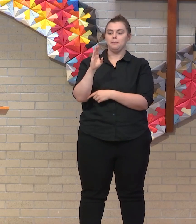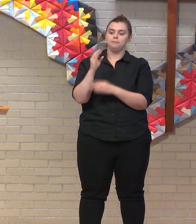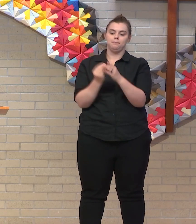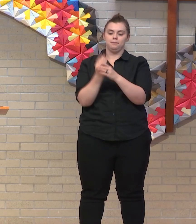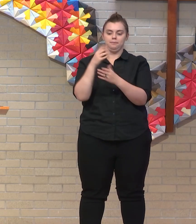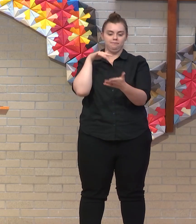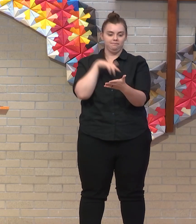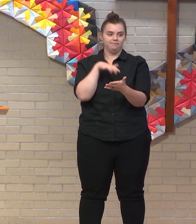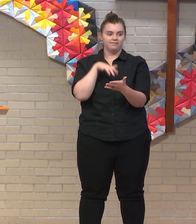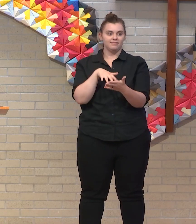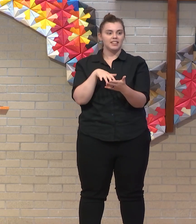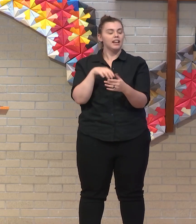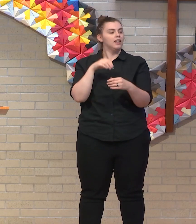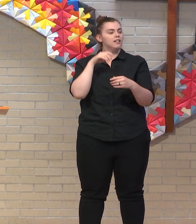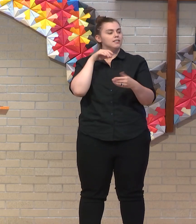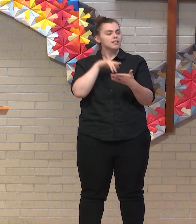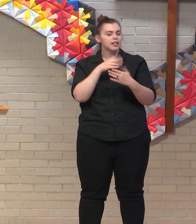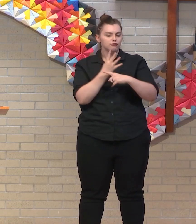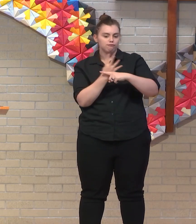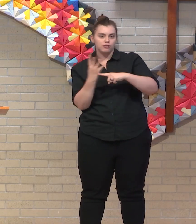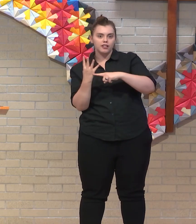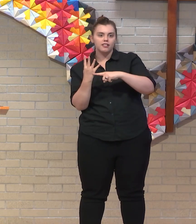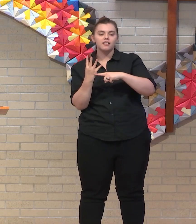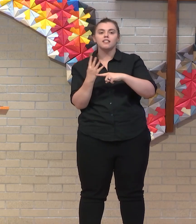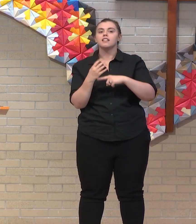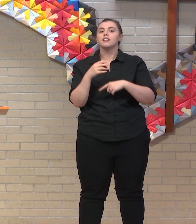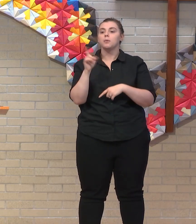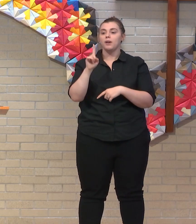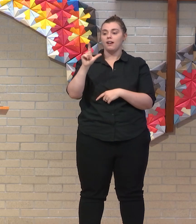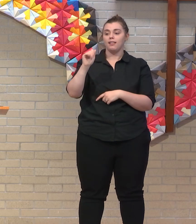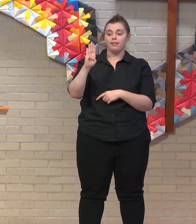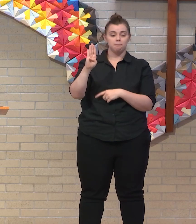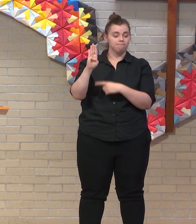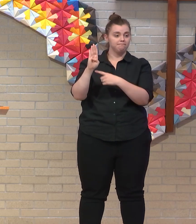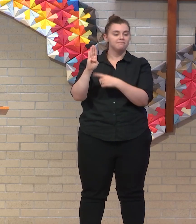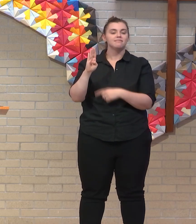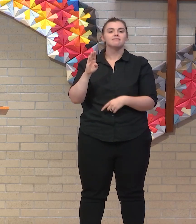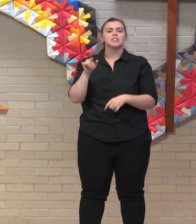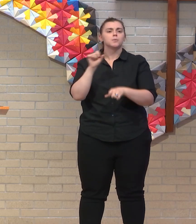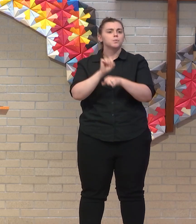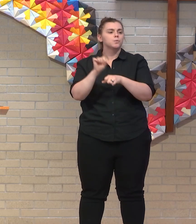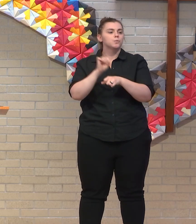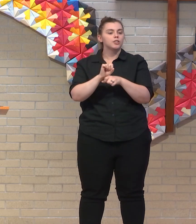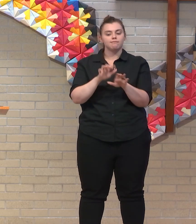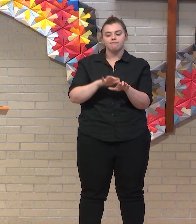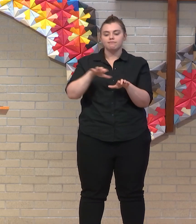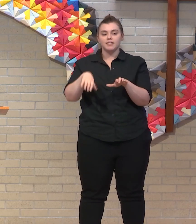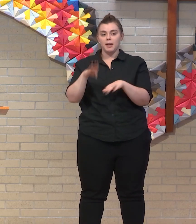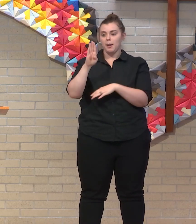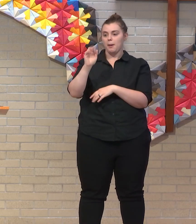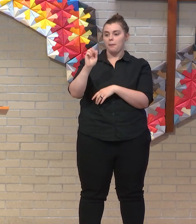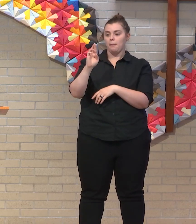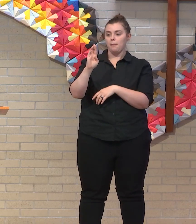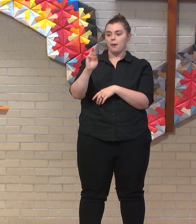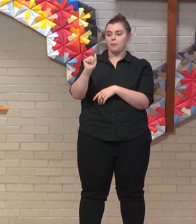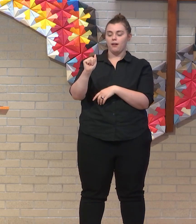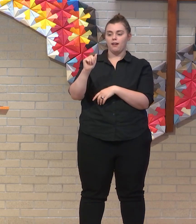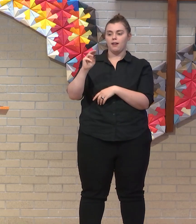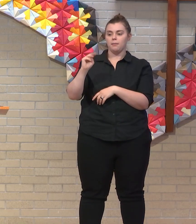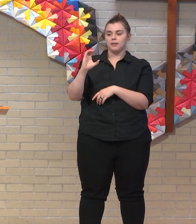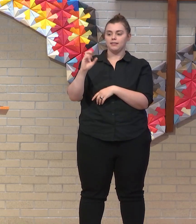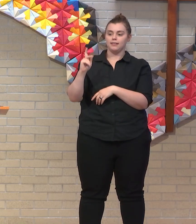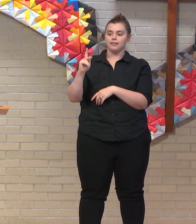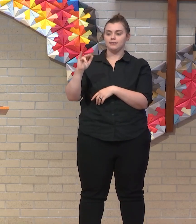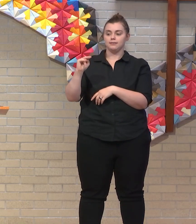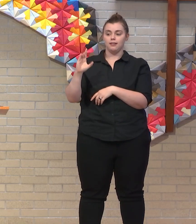of genetics at Cold Spring Harbor Laboratories, where he worked next door to Barbara McClintock, who won a